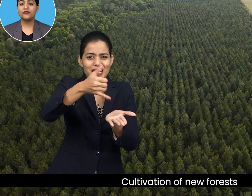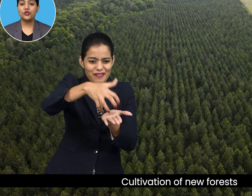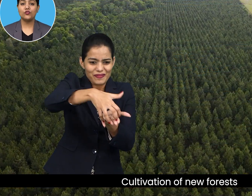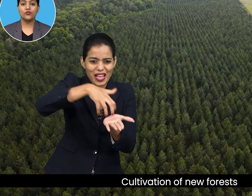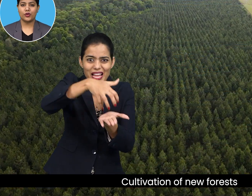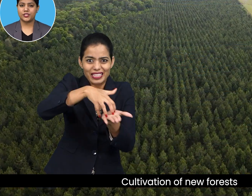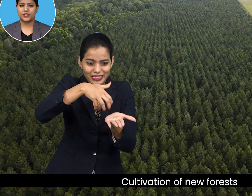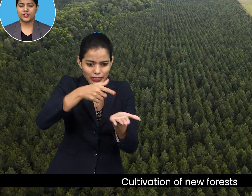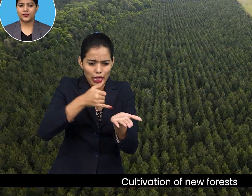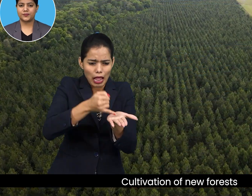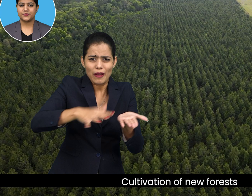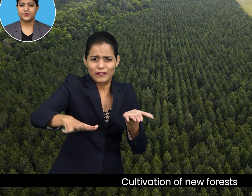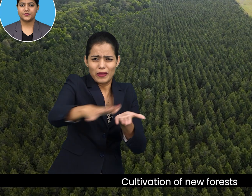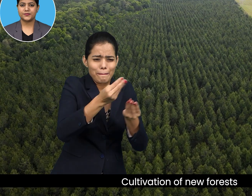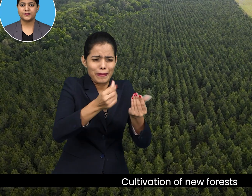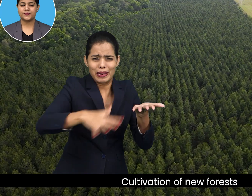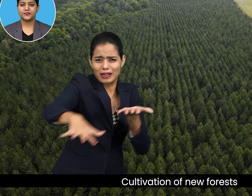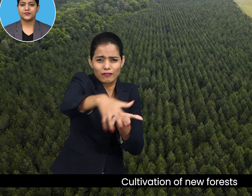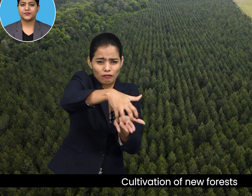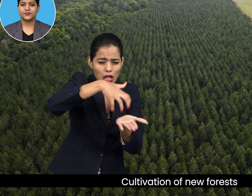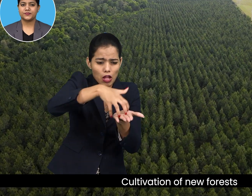Cultivation of new forest.